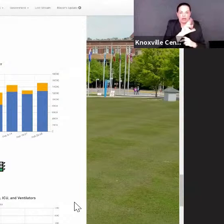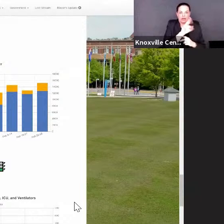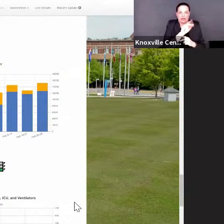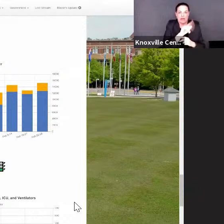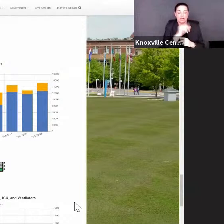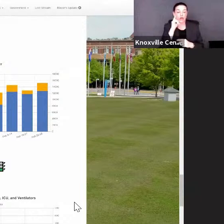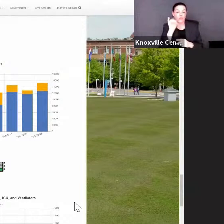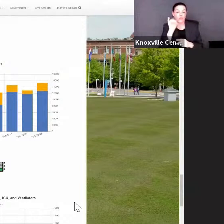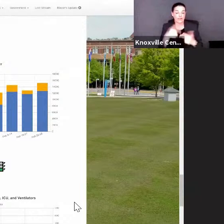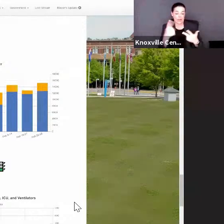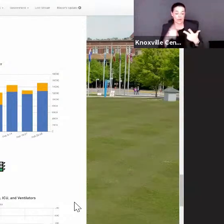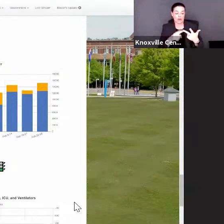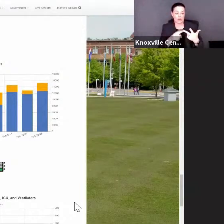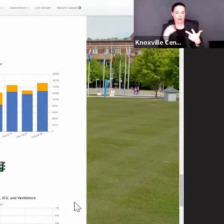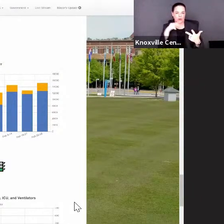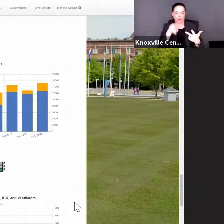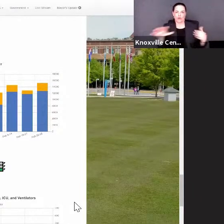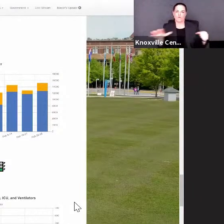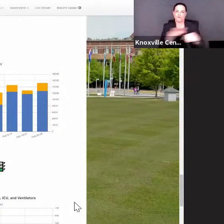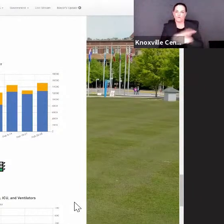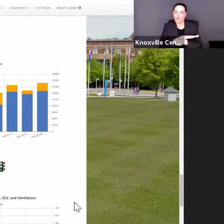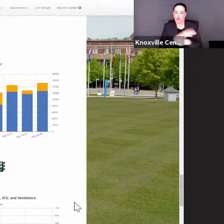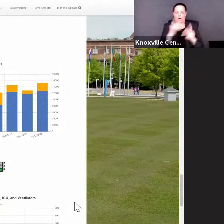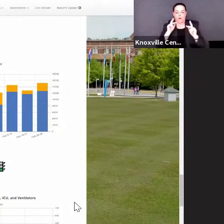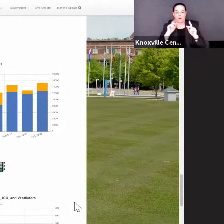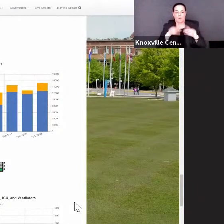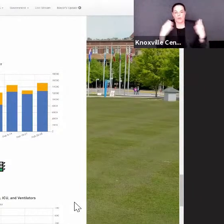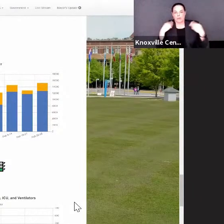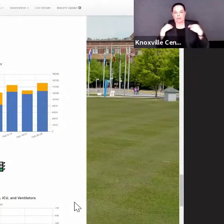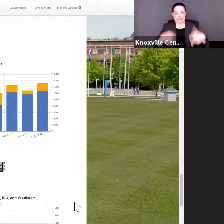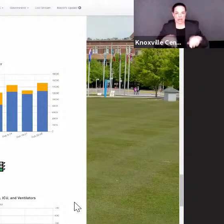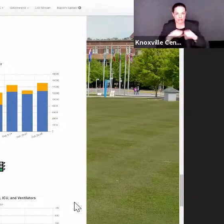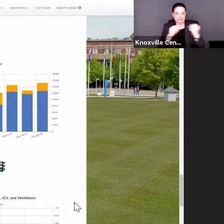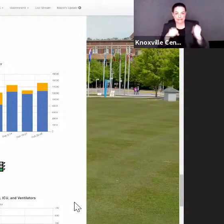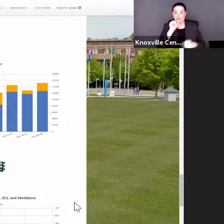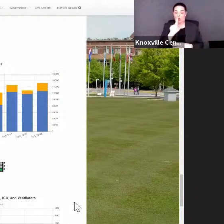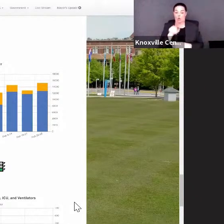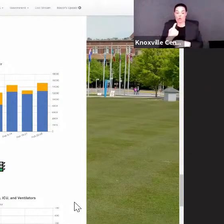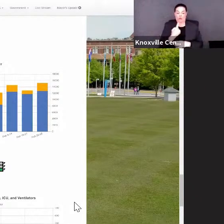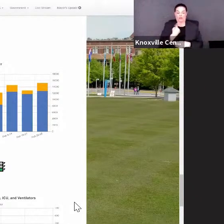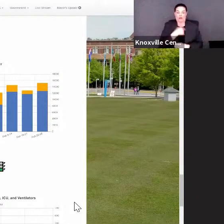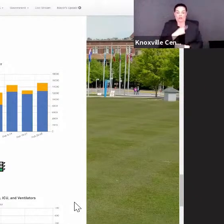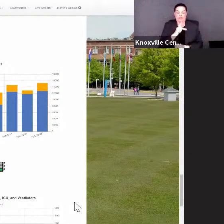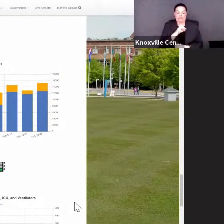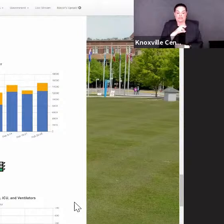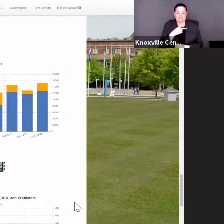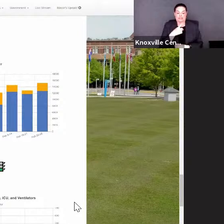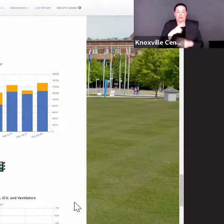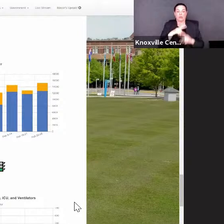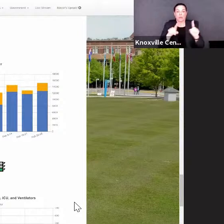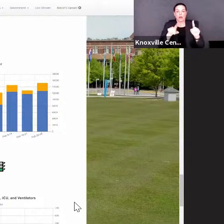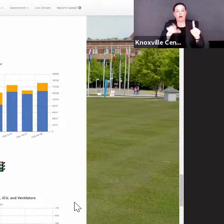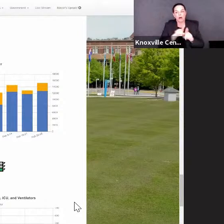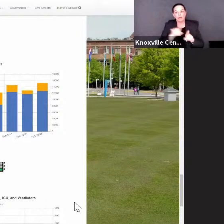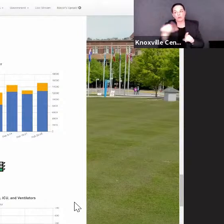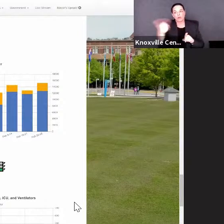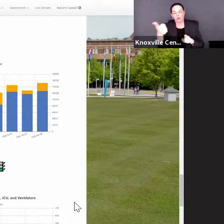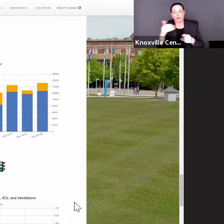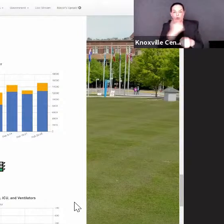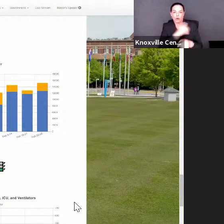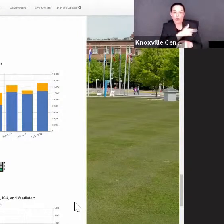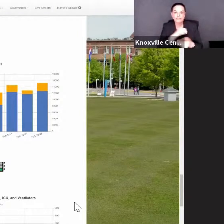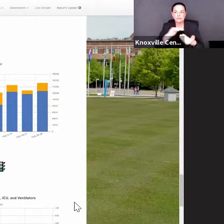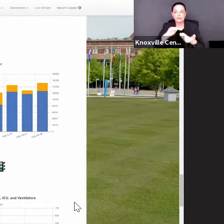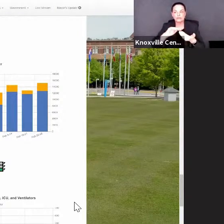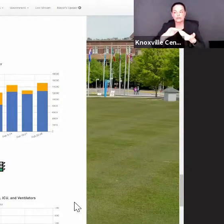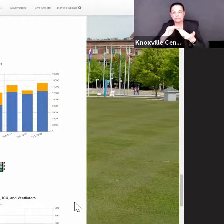this benchmark, we are looking at the full public health system, not just KCHD, but also community healthcare partners. As we've